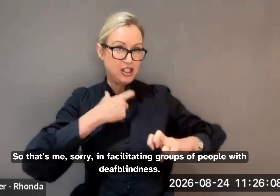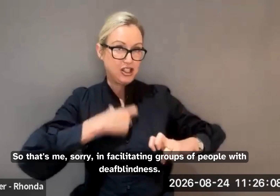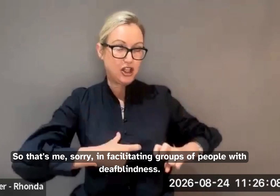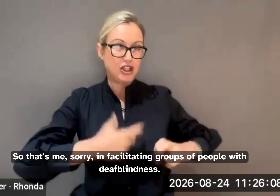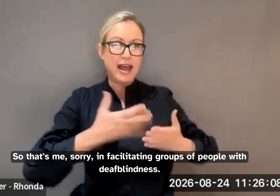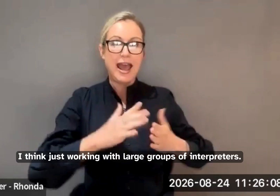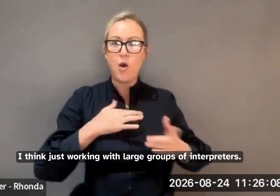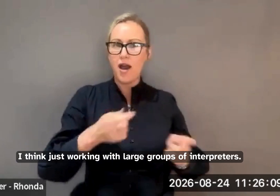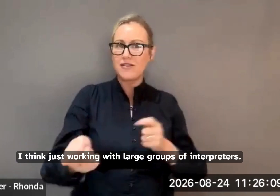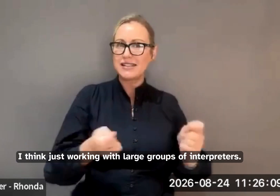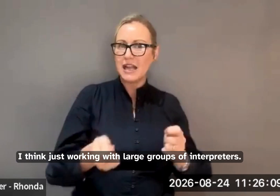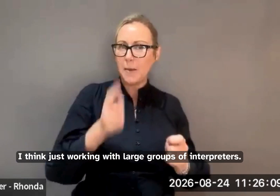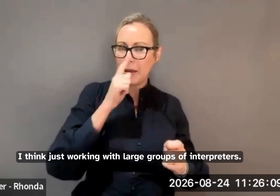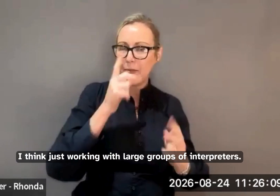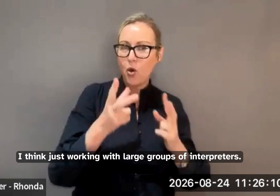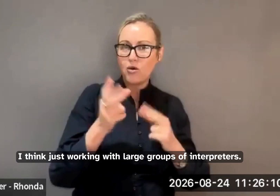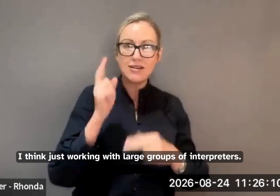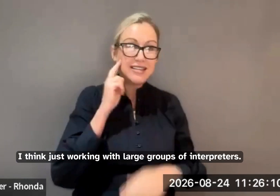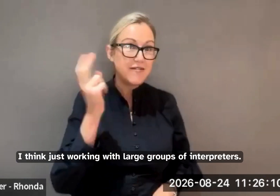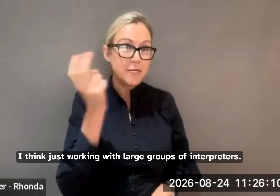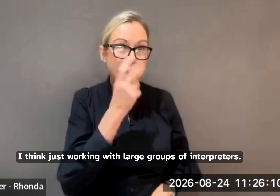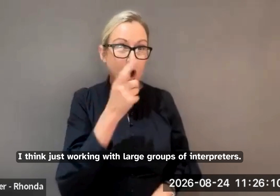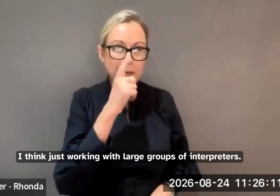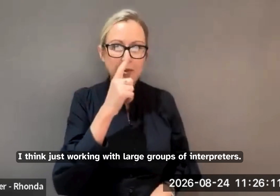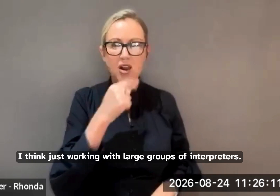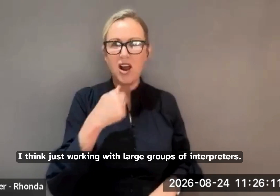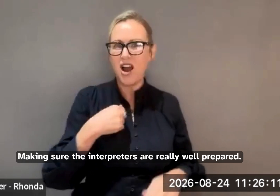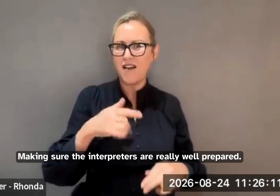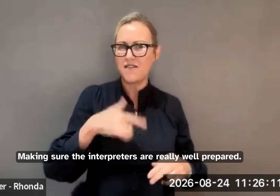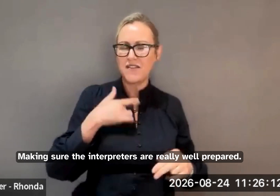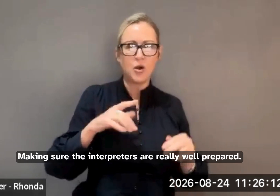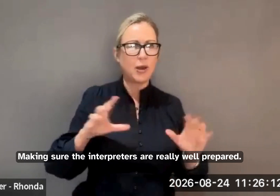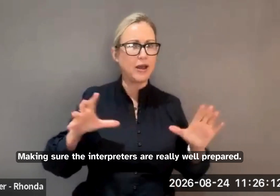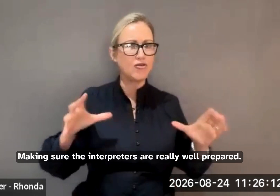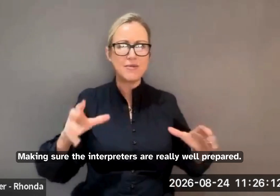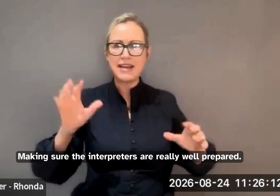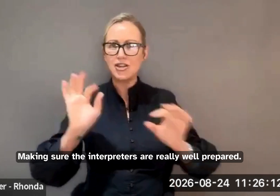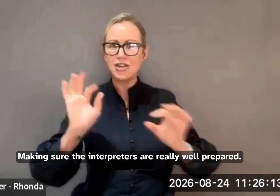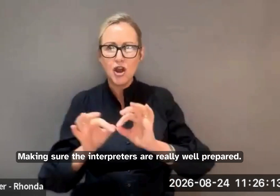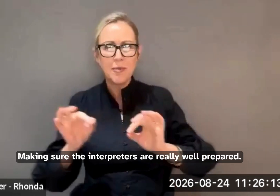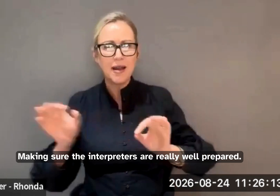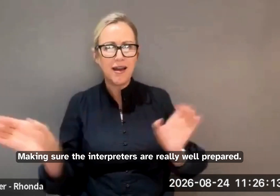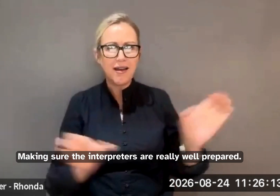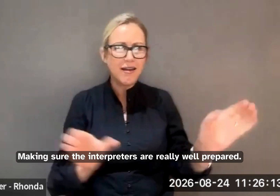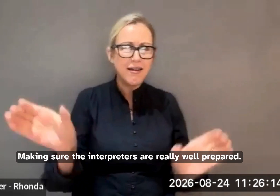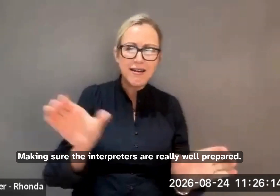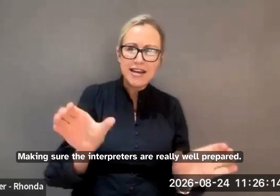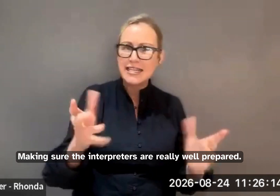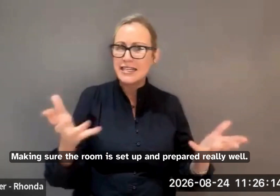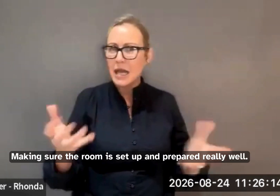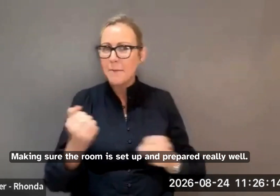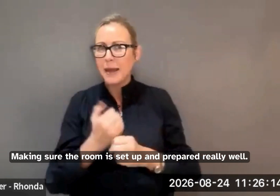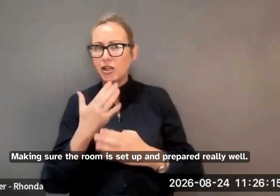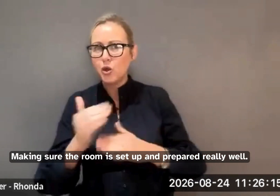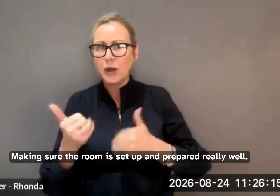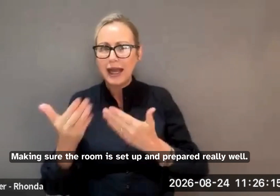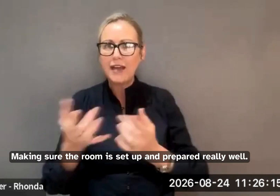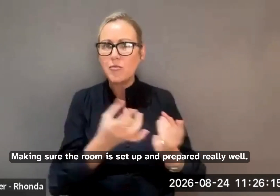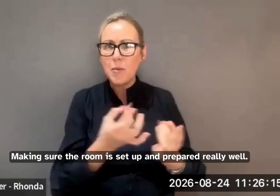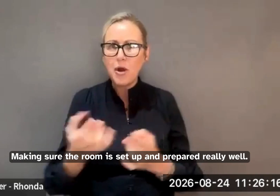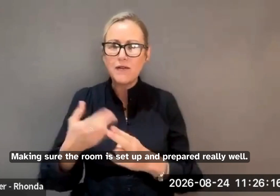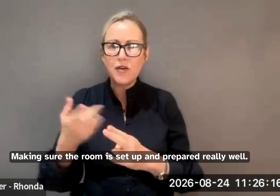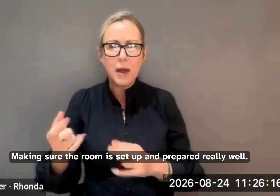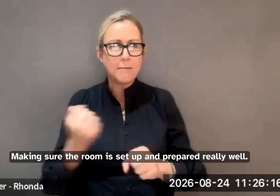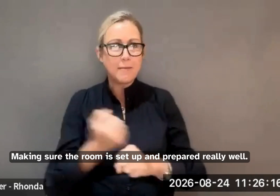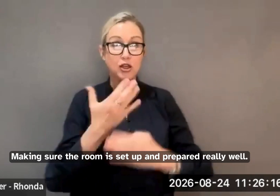of people with deafblindness. I think just working with large groups of interpreters, making sure the interpreters are really well prepared, making sure the